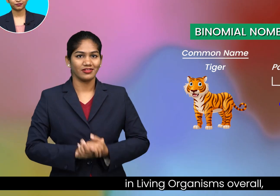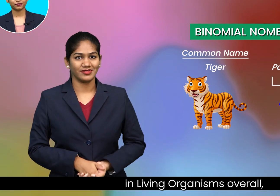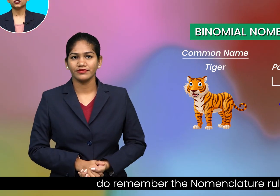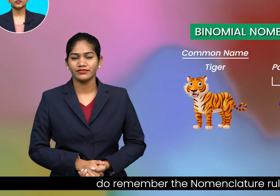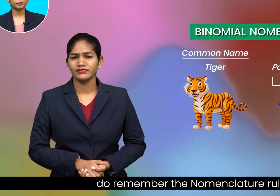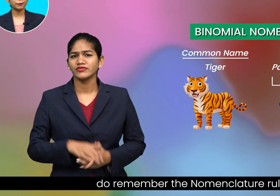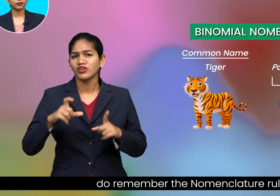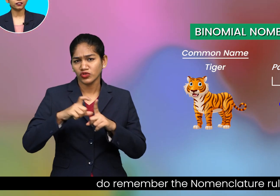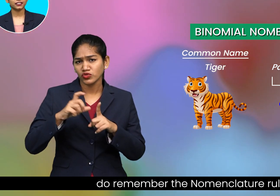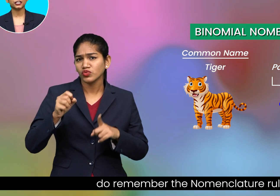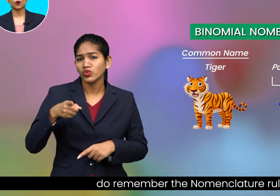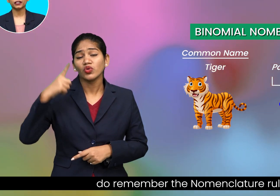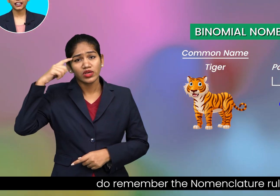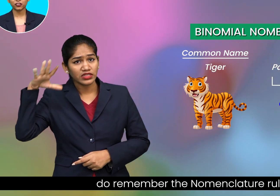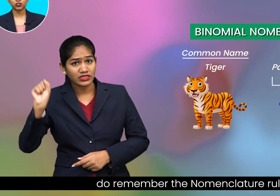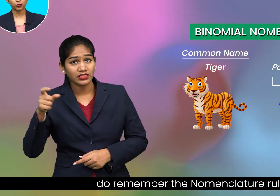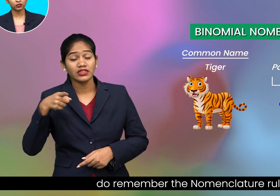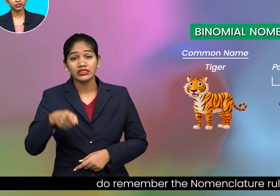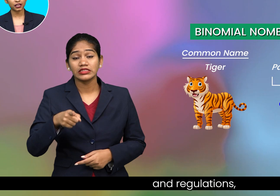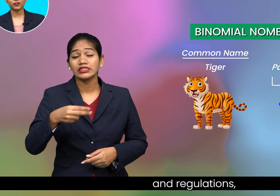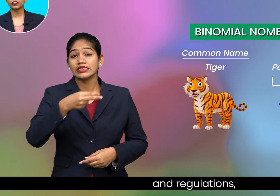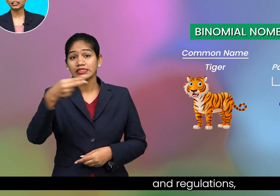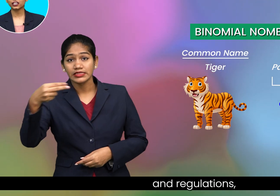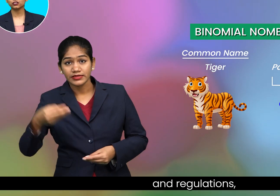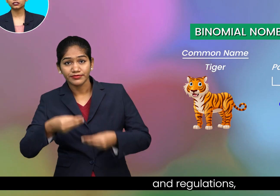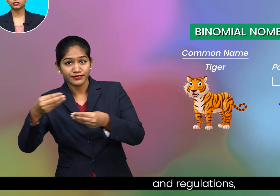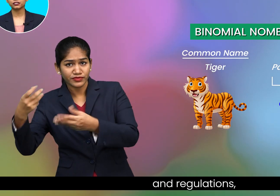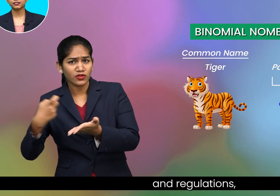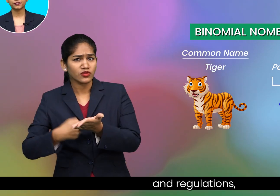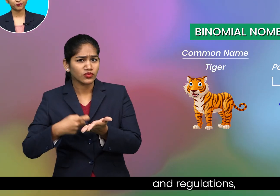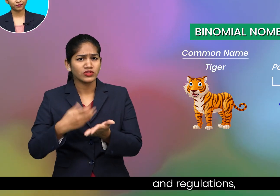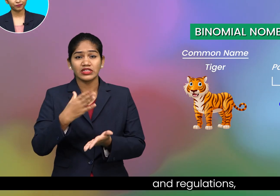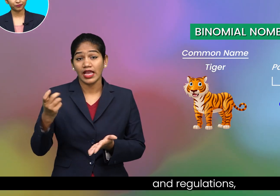Do remember the nomenclature rules and regulations.